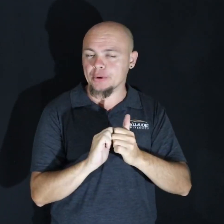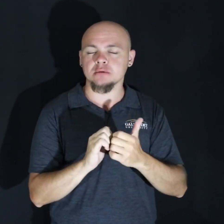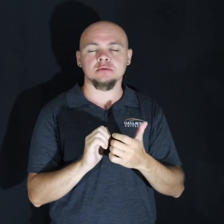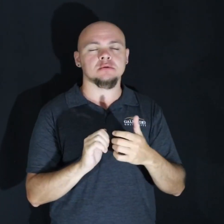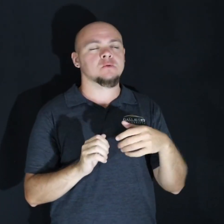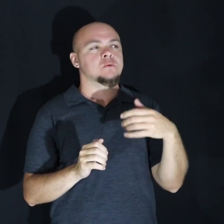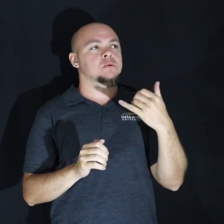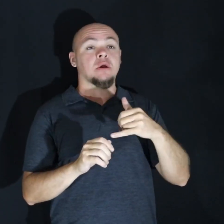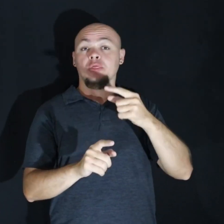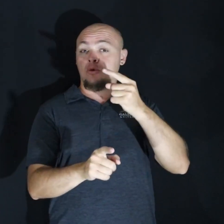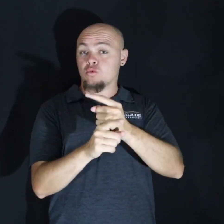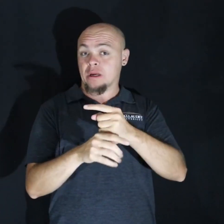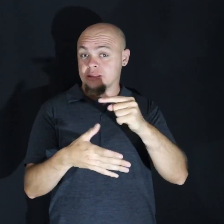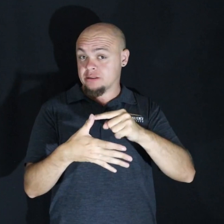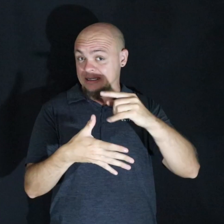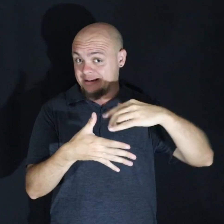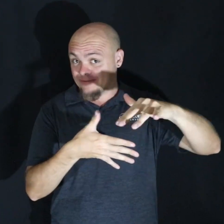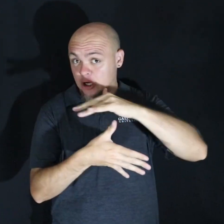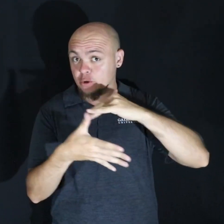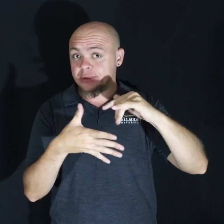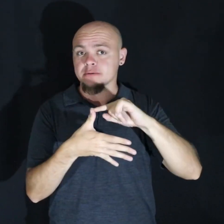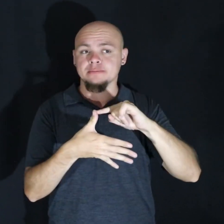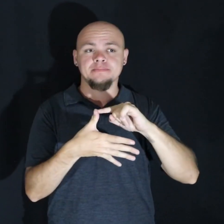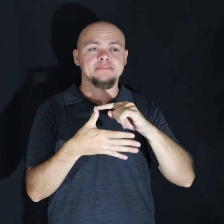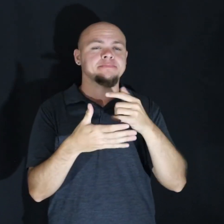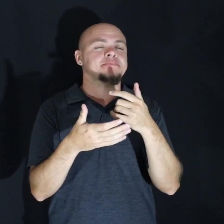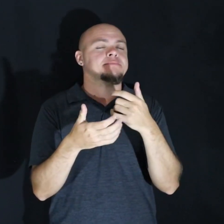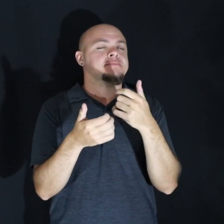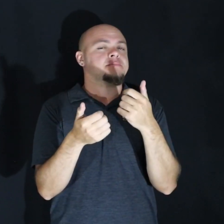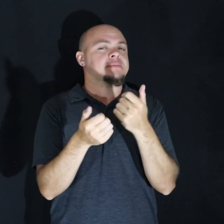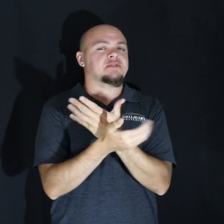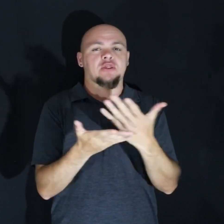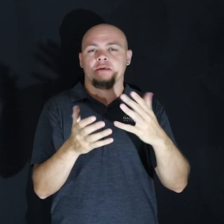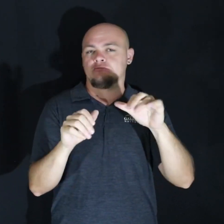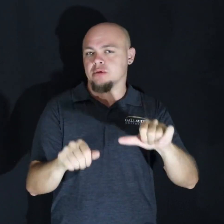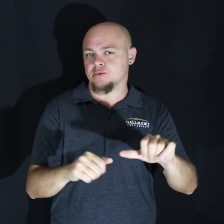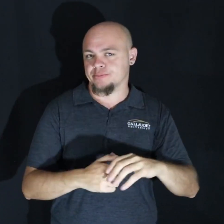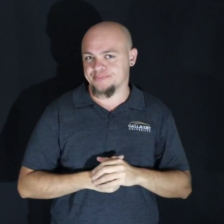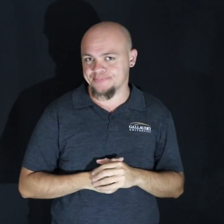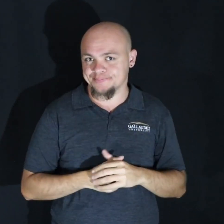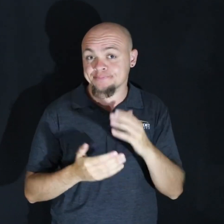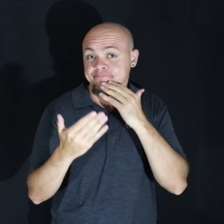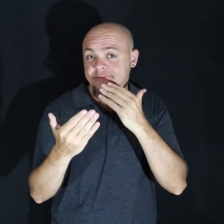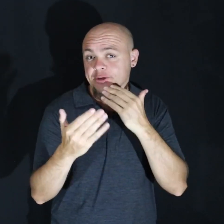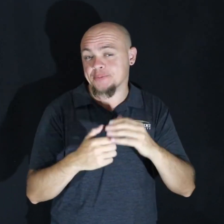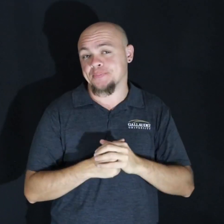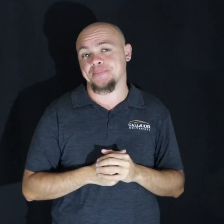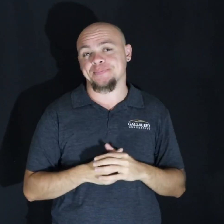right environment, anything is possible. Thank you.